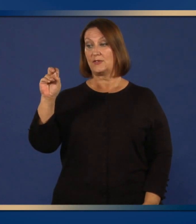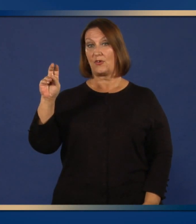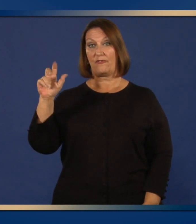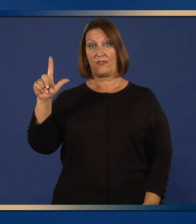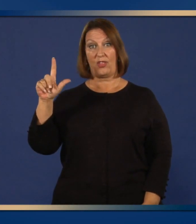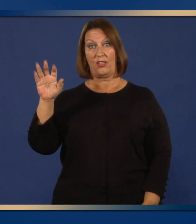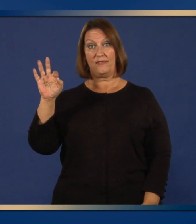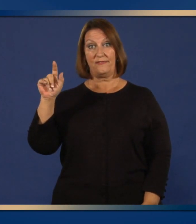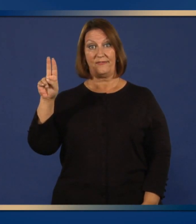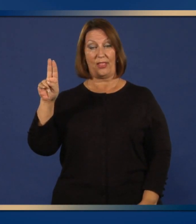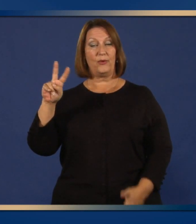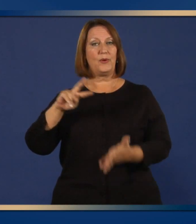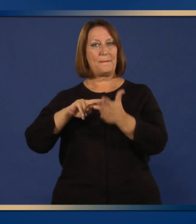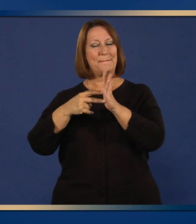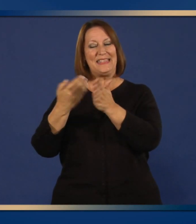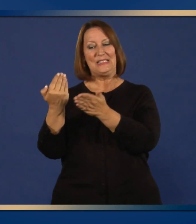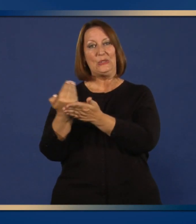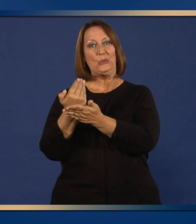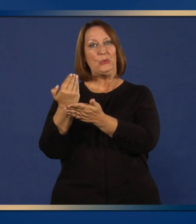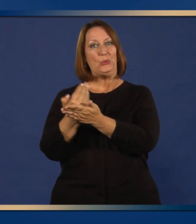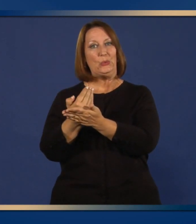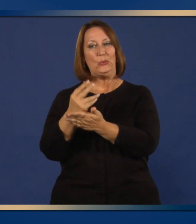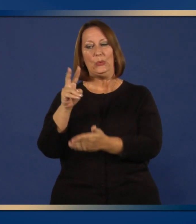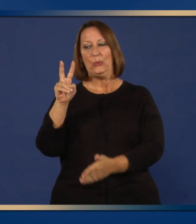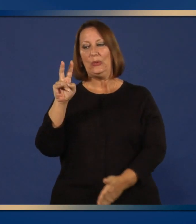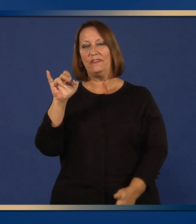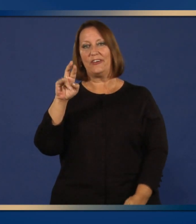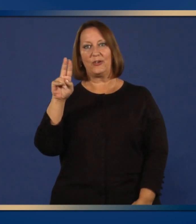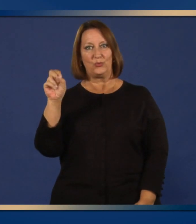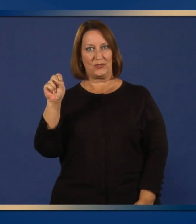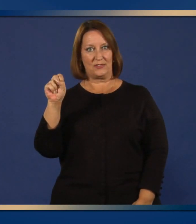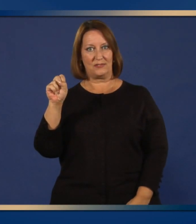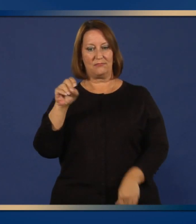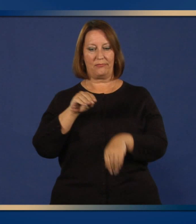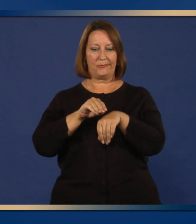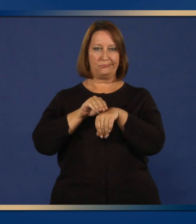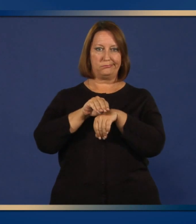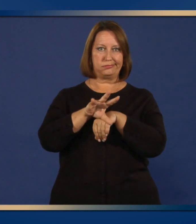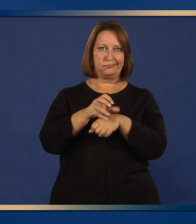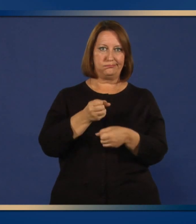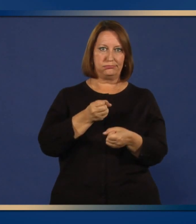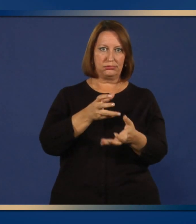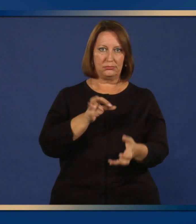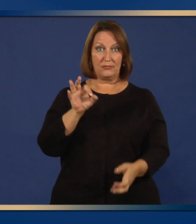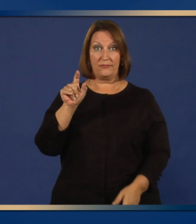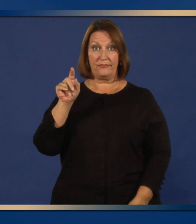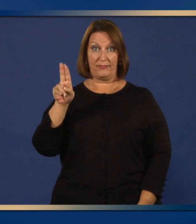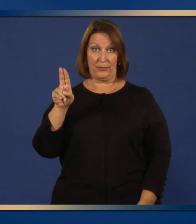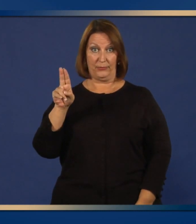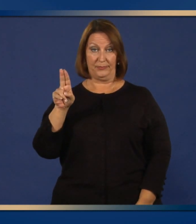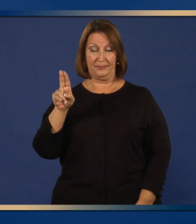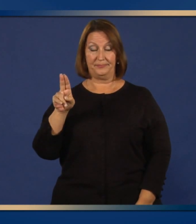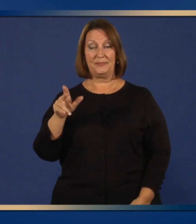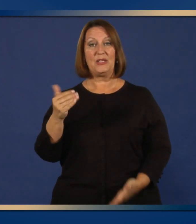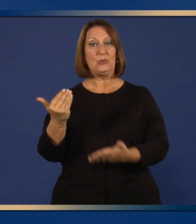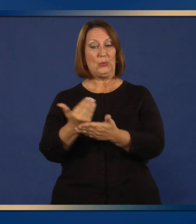Novel flu is an otherwise not previously seen type of flu virus.